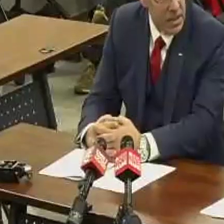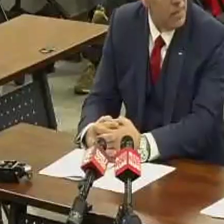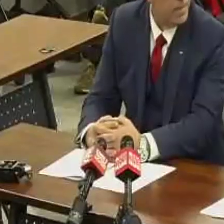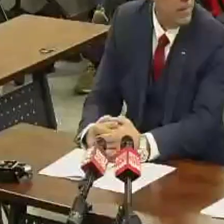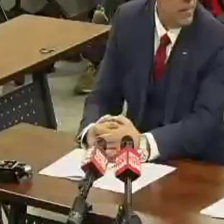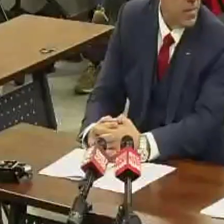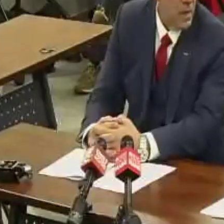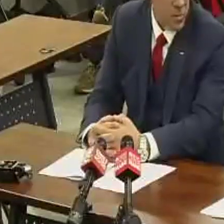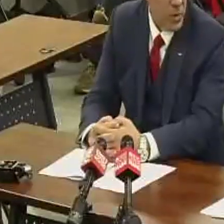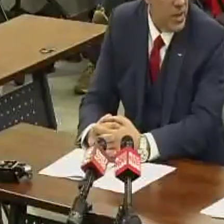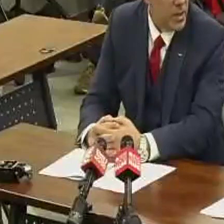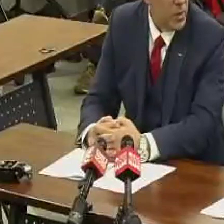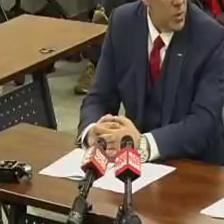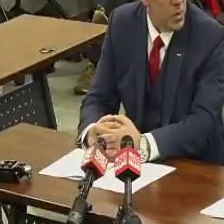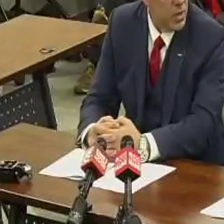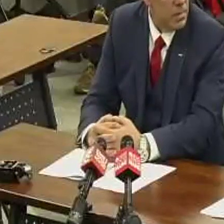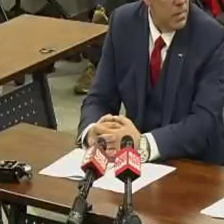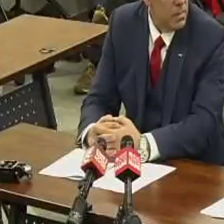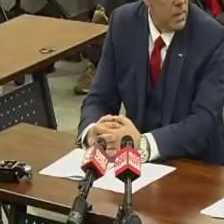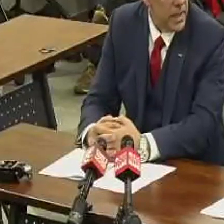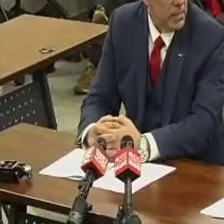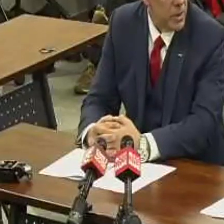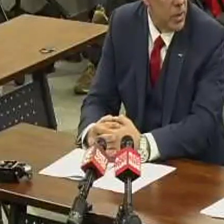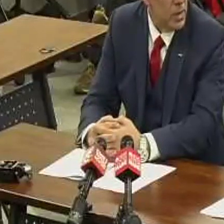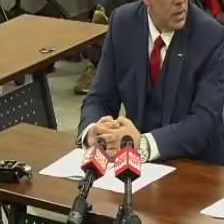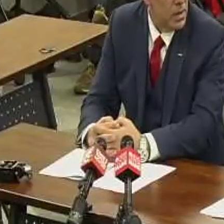in your efforts to communicate non-verbally with me.